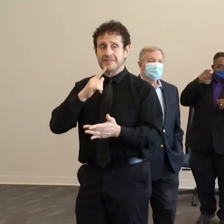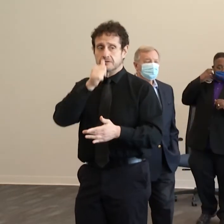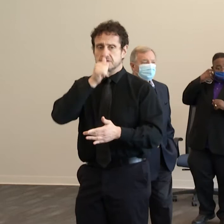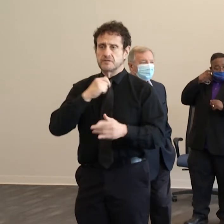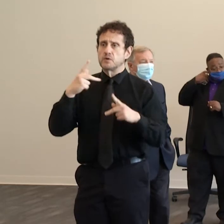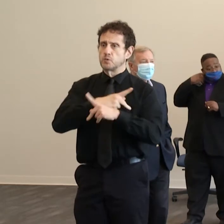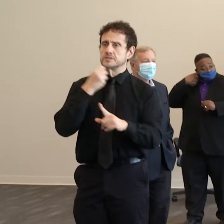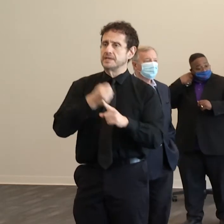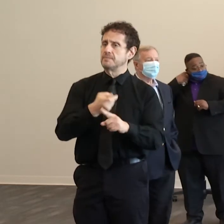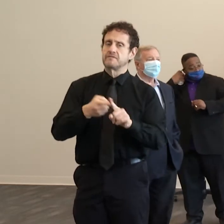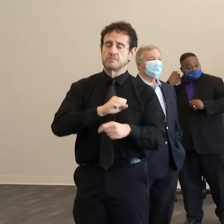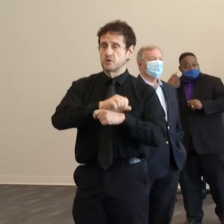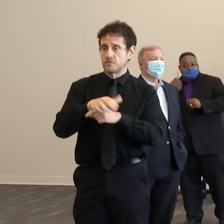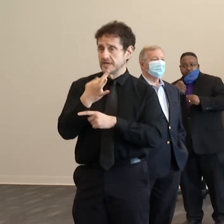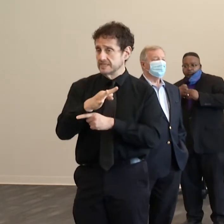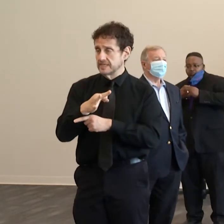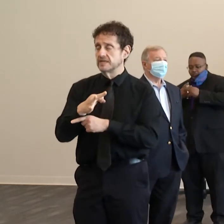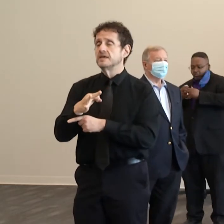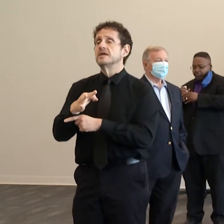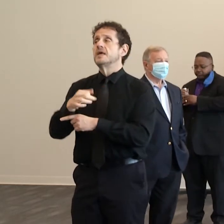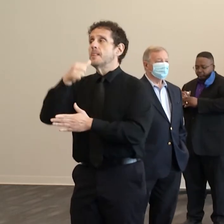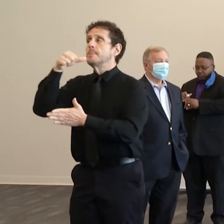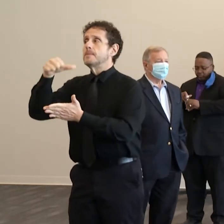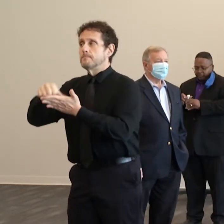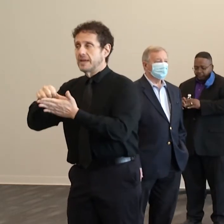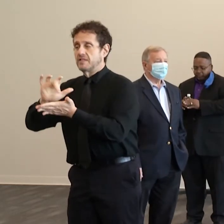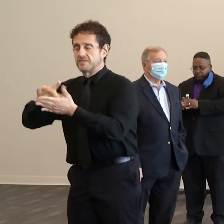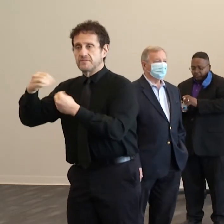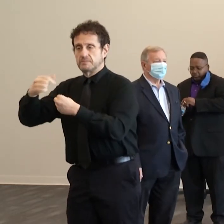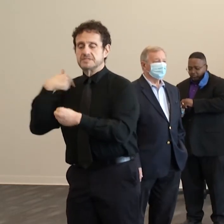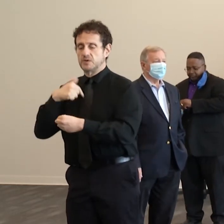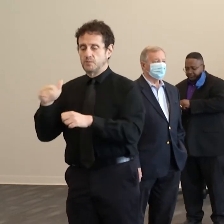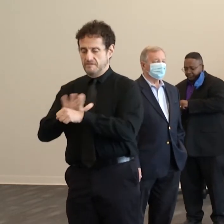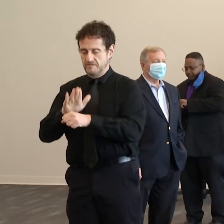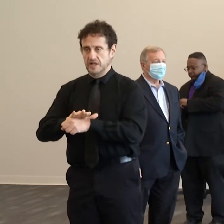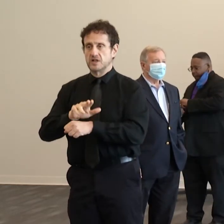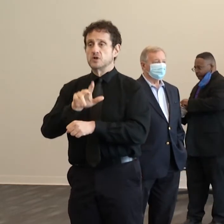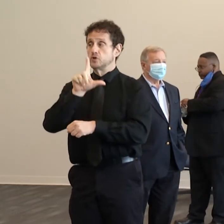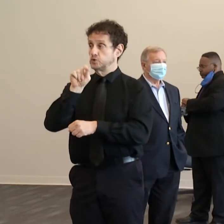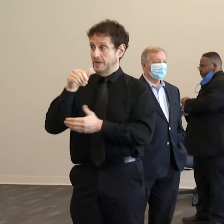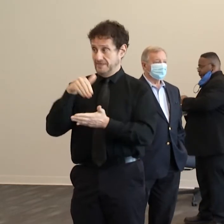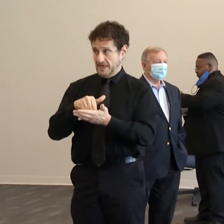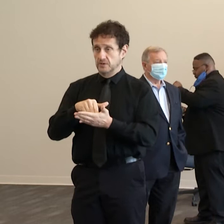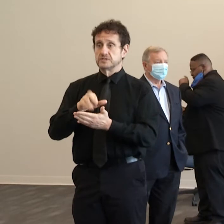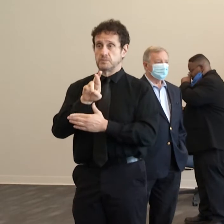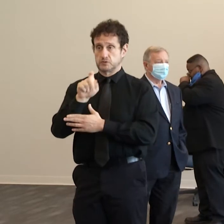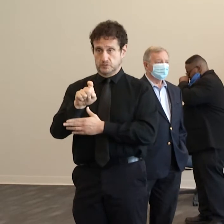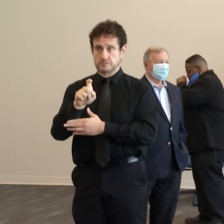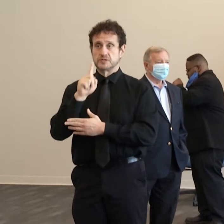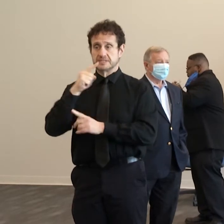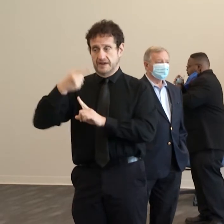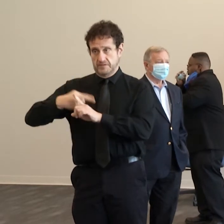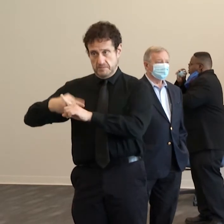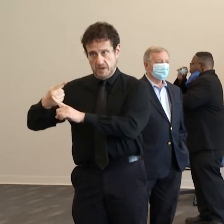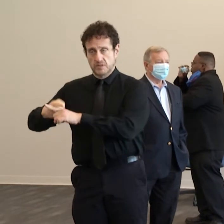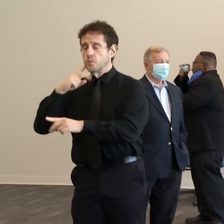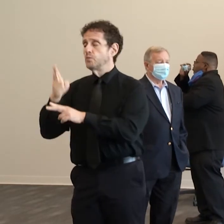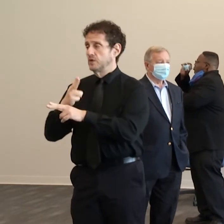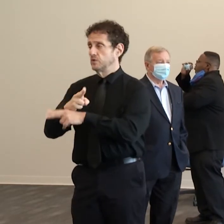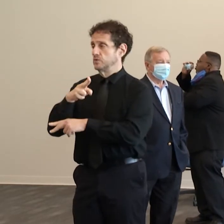than 20,000 prescriptions on a monthly basis and uses the U.S. Postal Service to deliver those